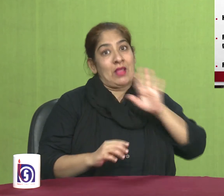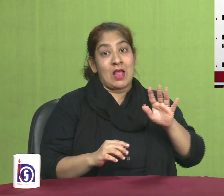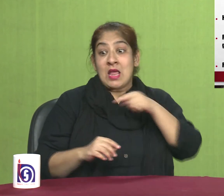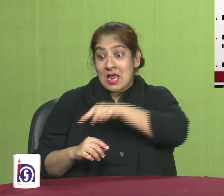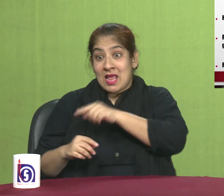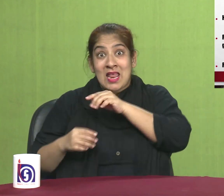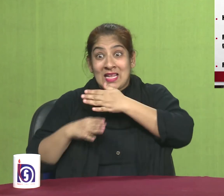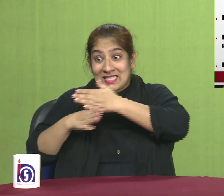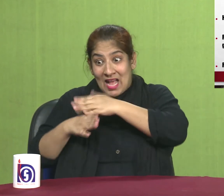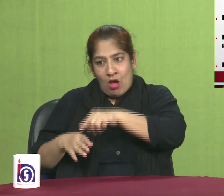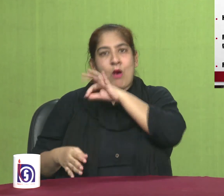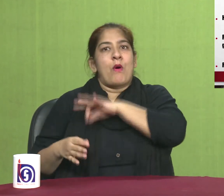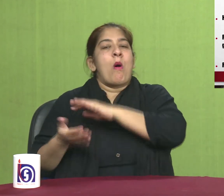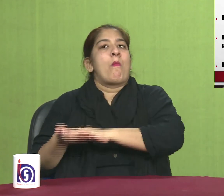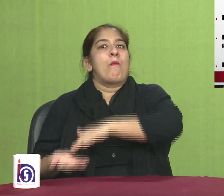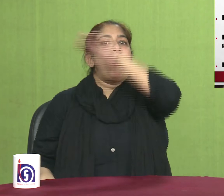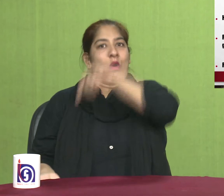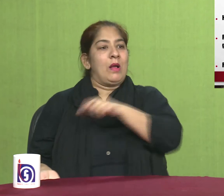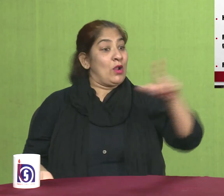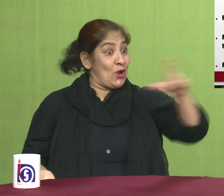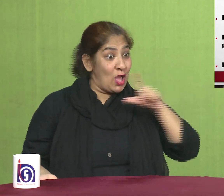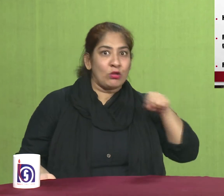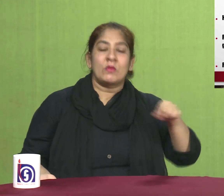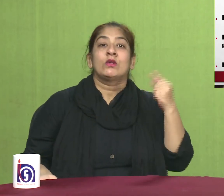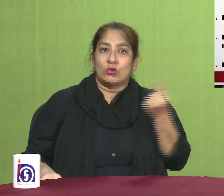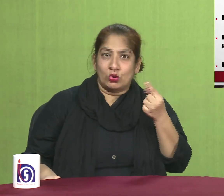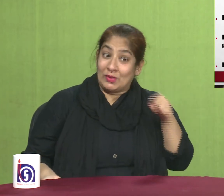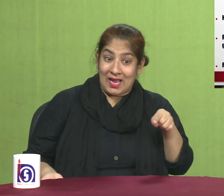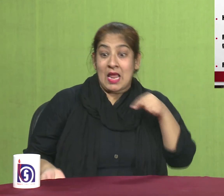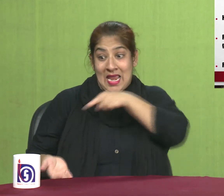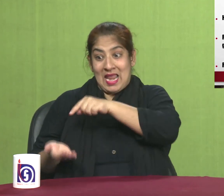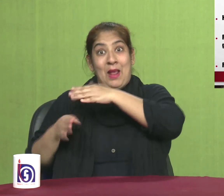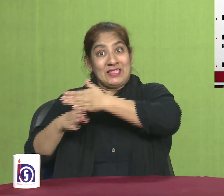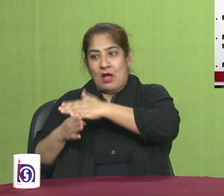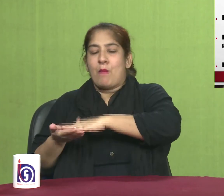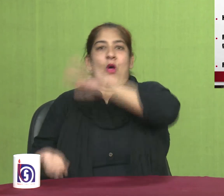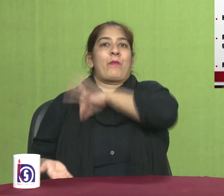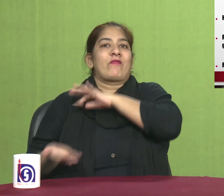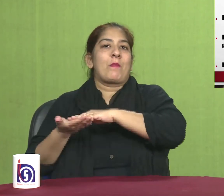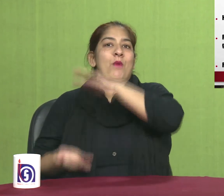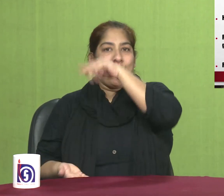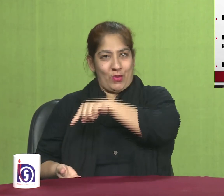higher debts component, then we get higher returns on those equity